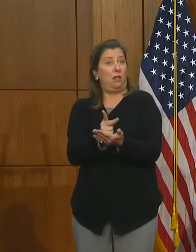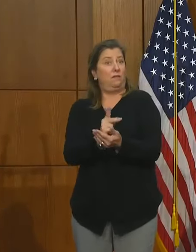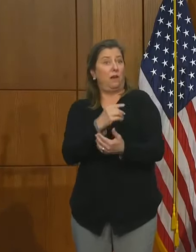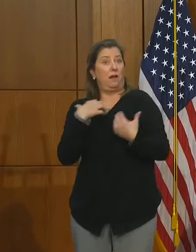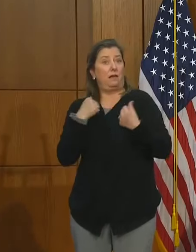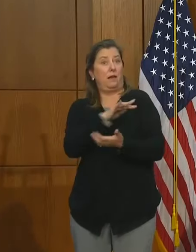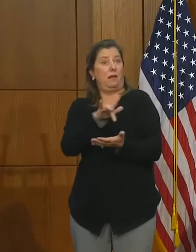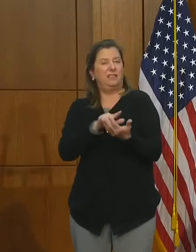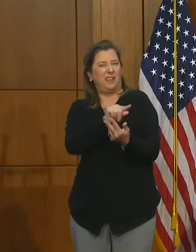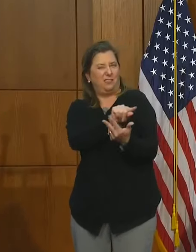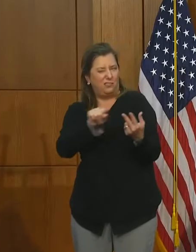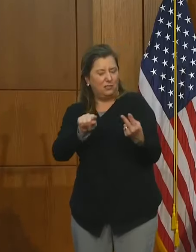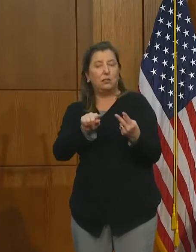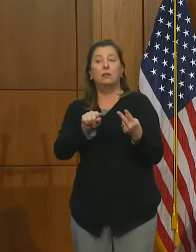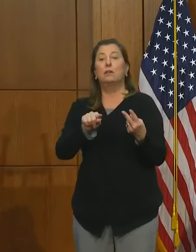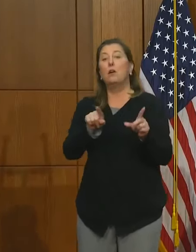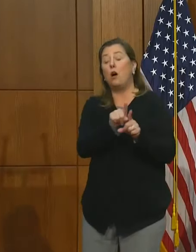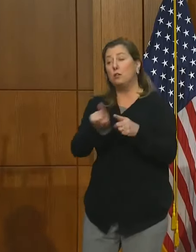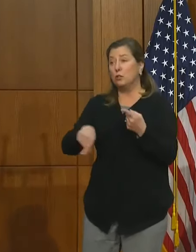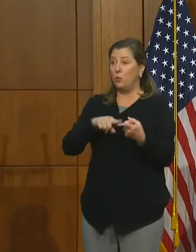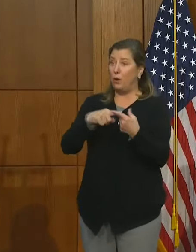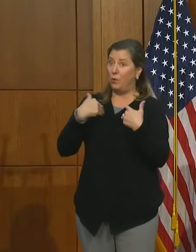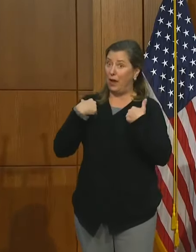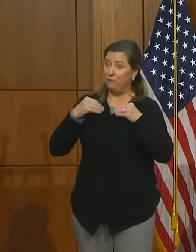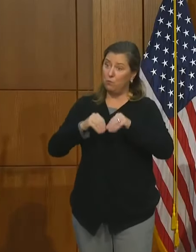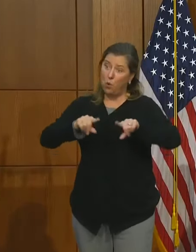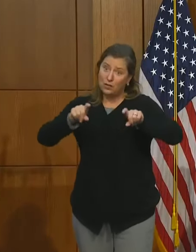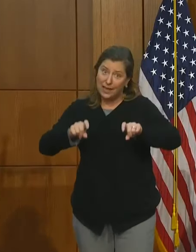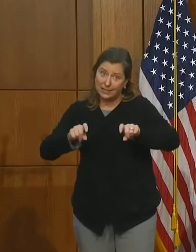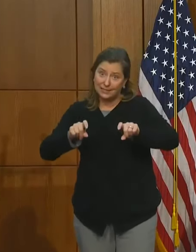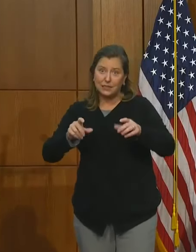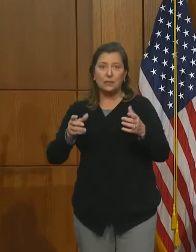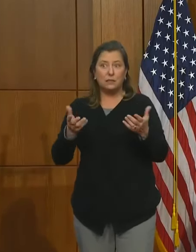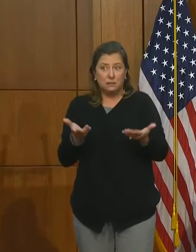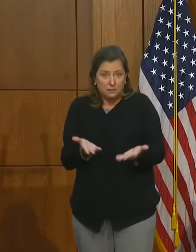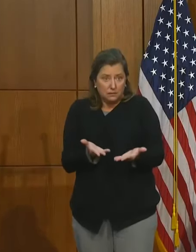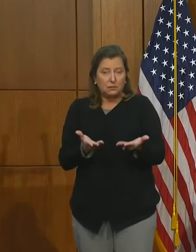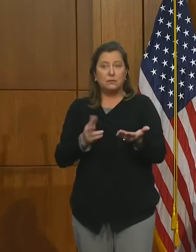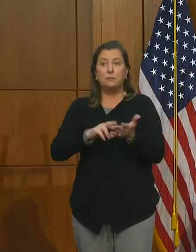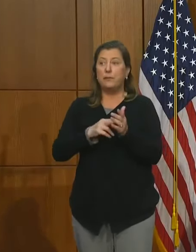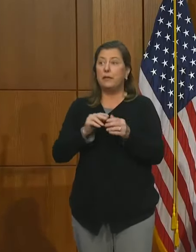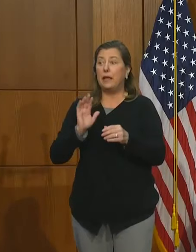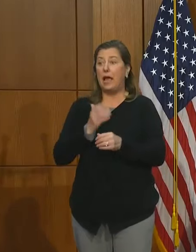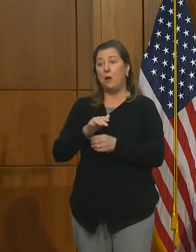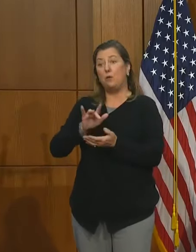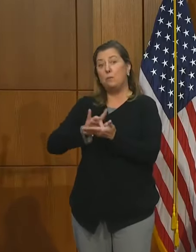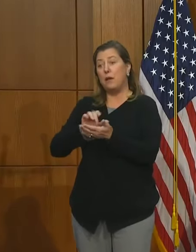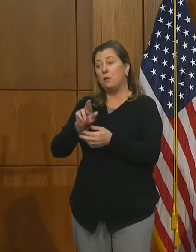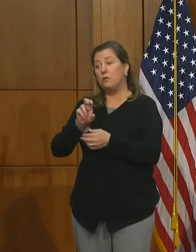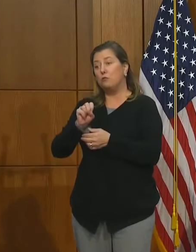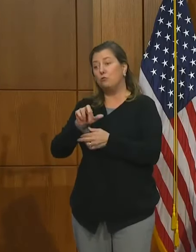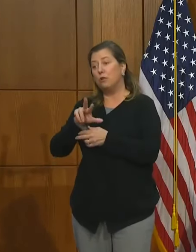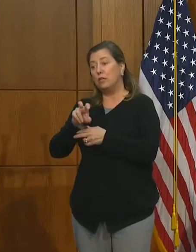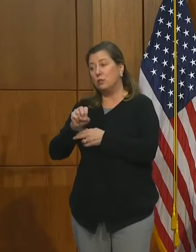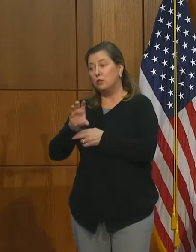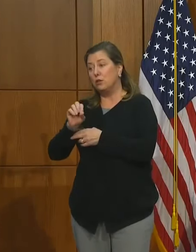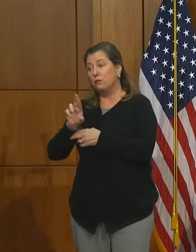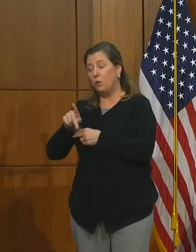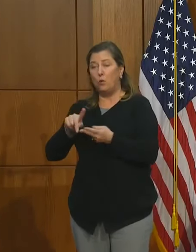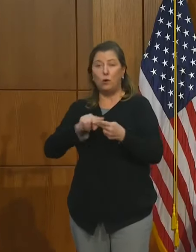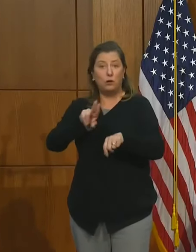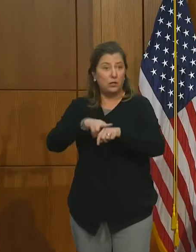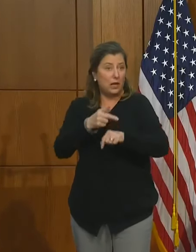also as we have more testing capacity by being able to deploy our medical reserve corps, our guard, our